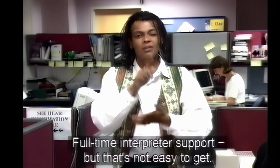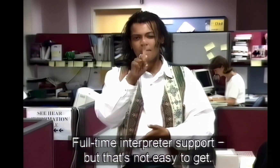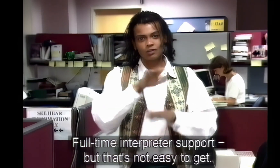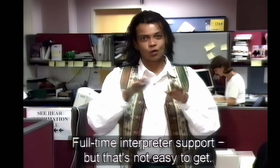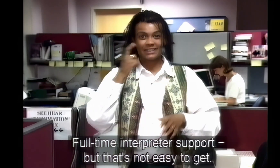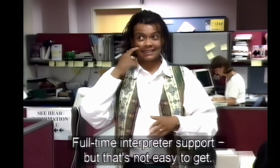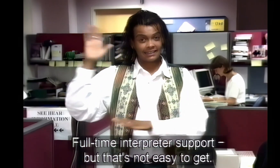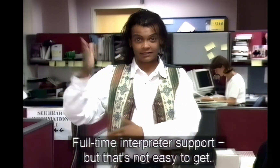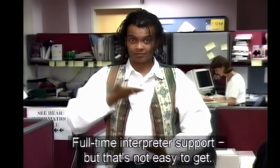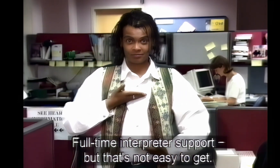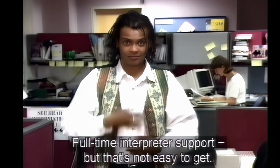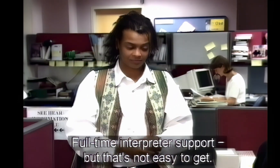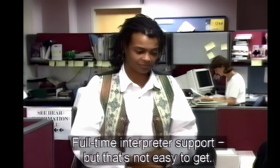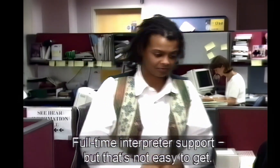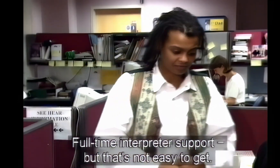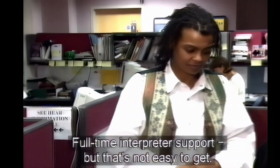full-time interpreter support, but that's not easy to get.